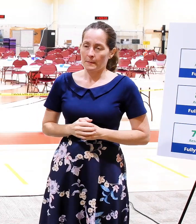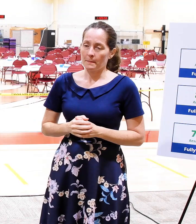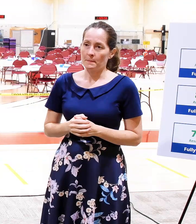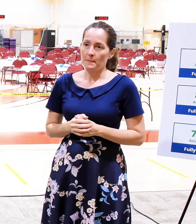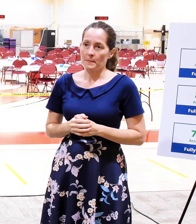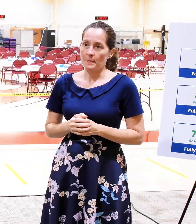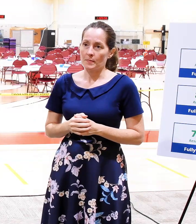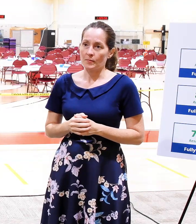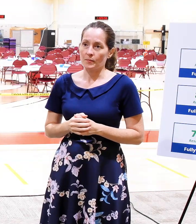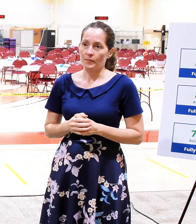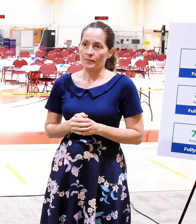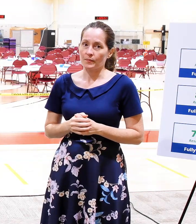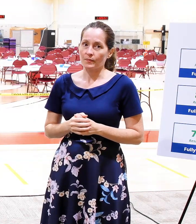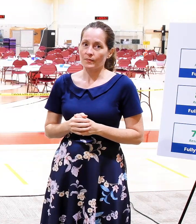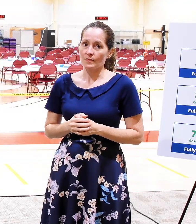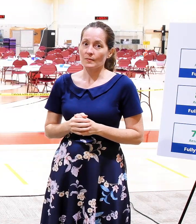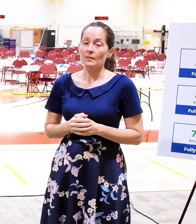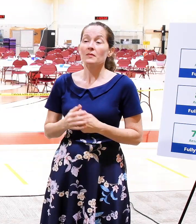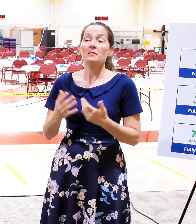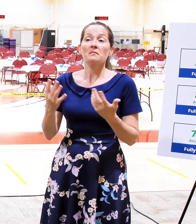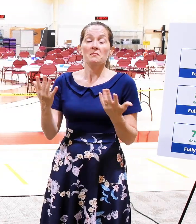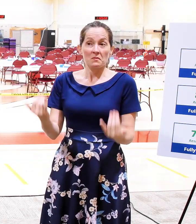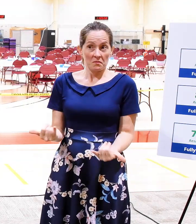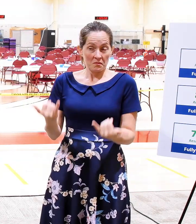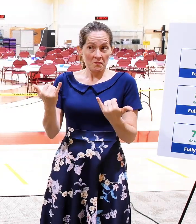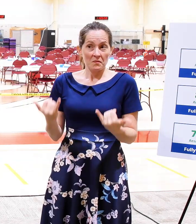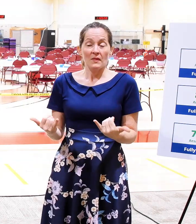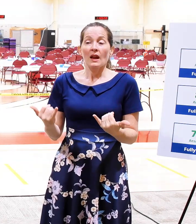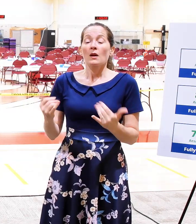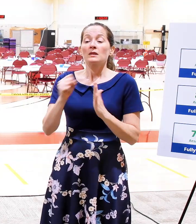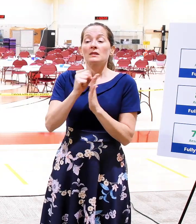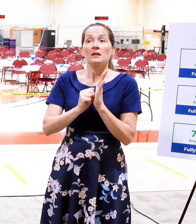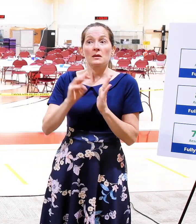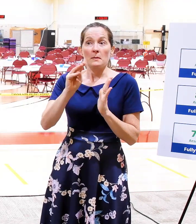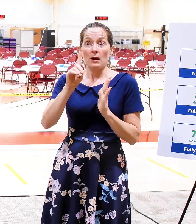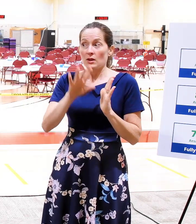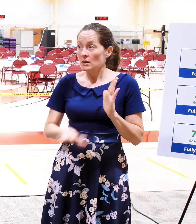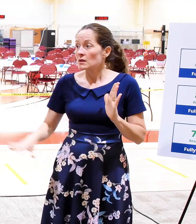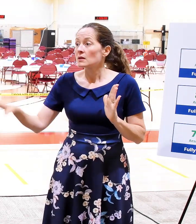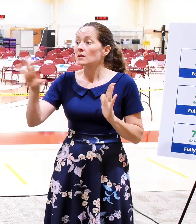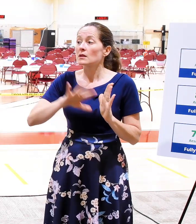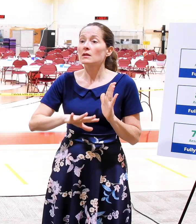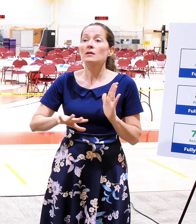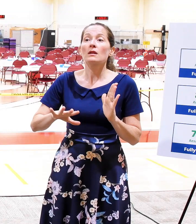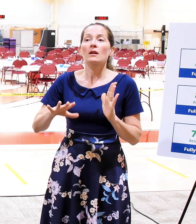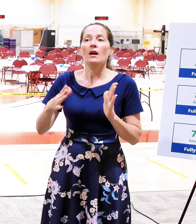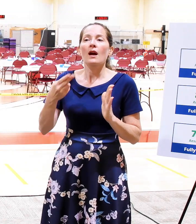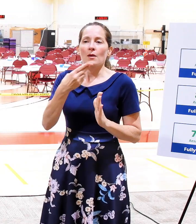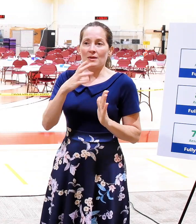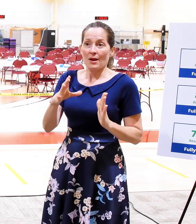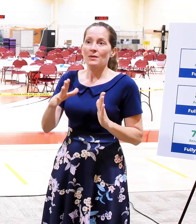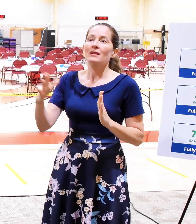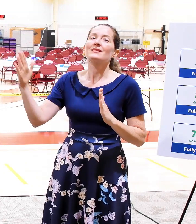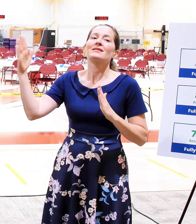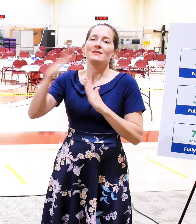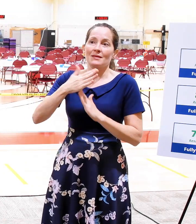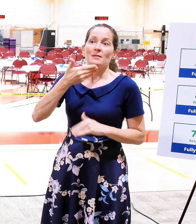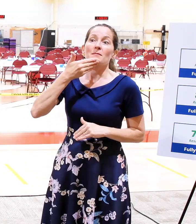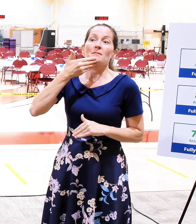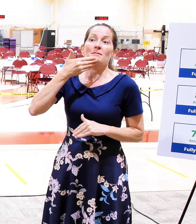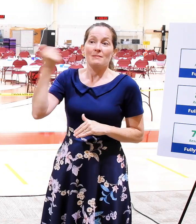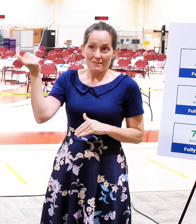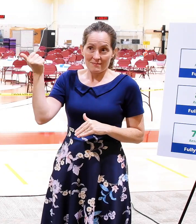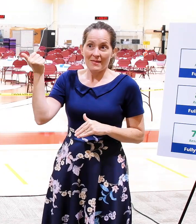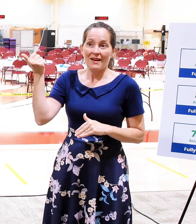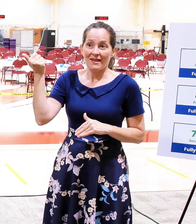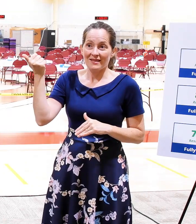Although we currently have the lowest positivity rate in the state of Maryland at 2.8%, thanks in part, large